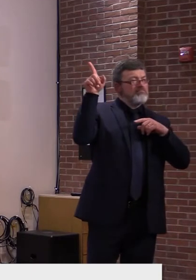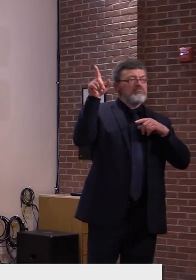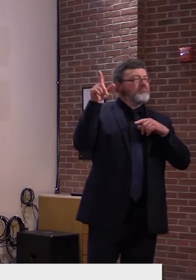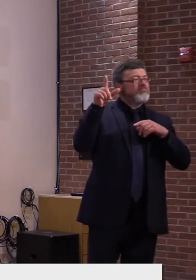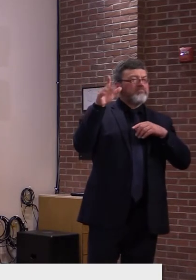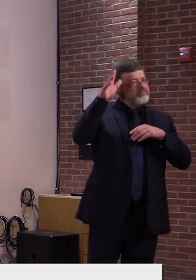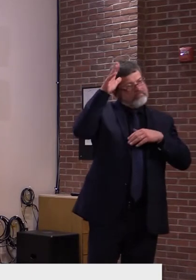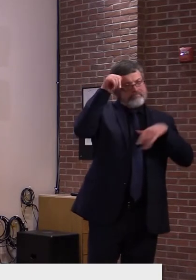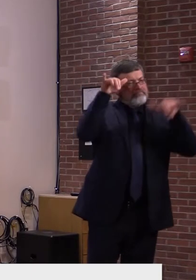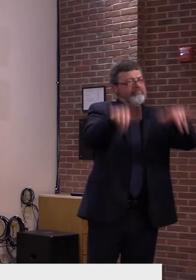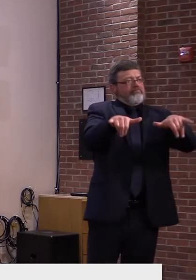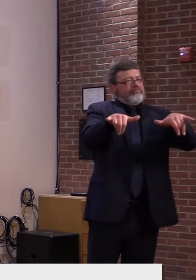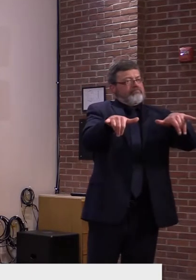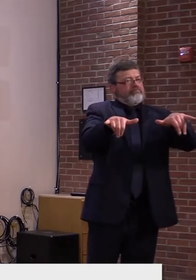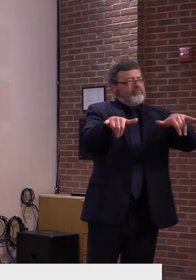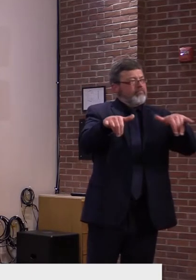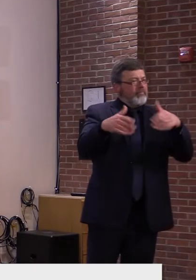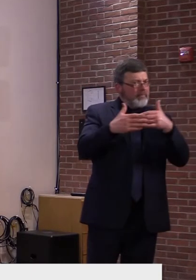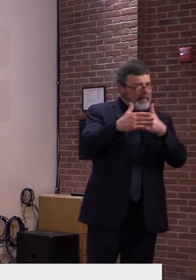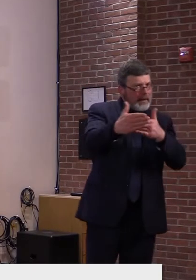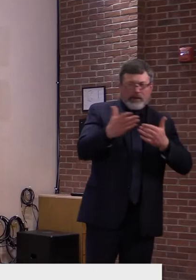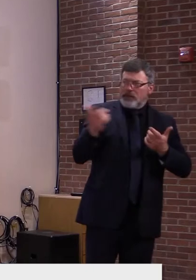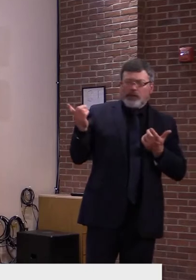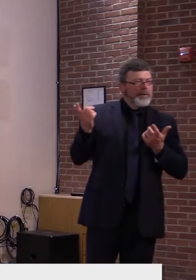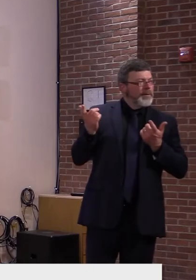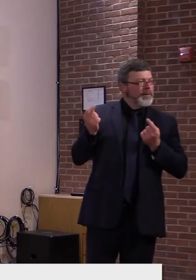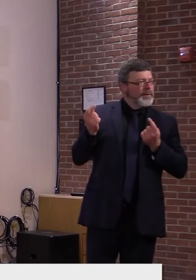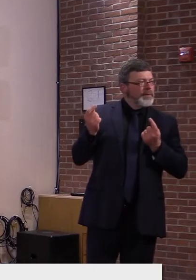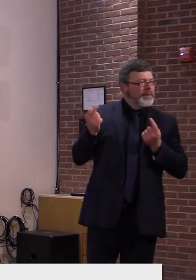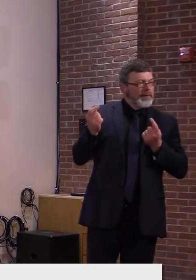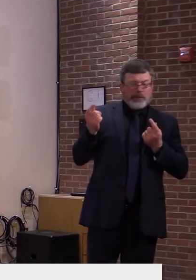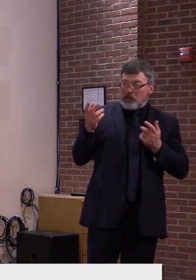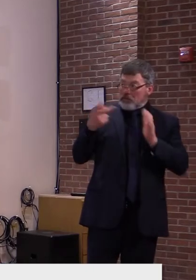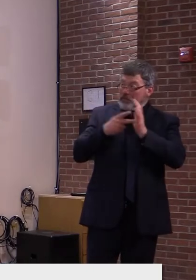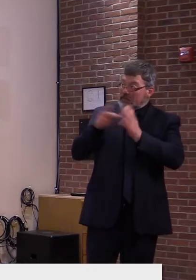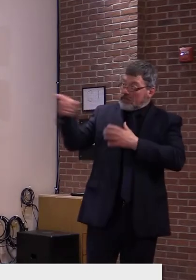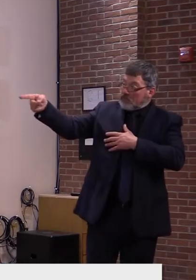your the point on which you will veto the bill?